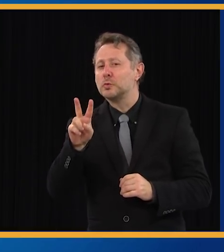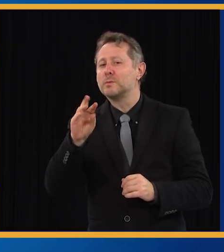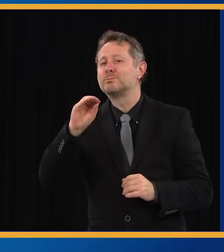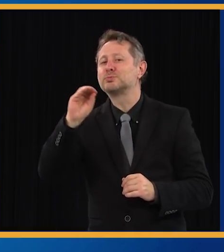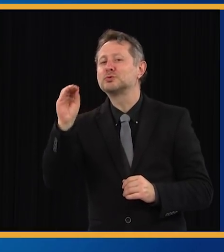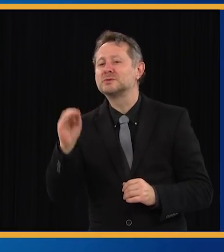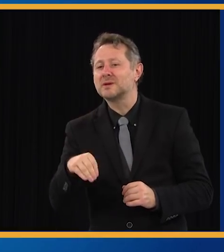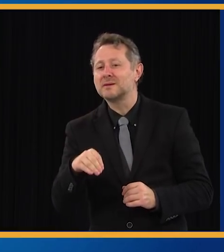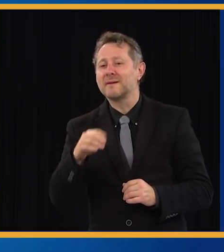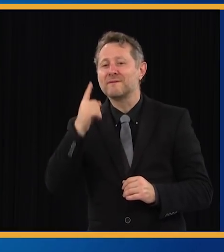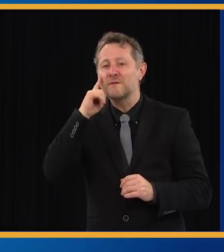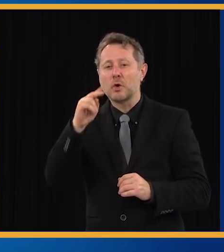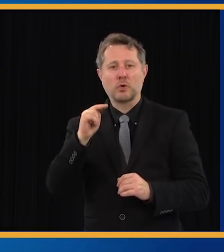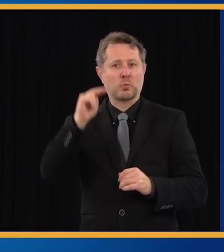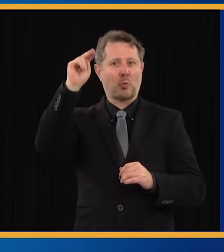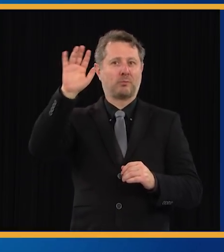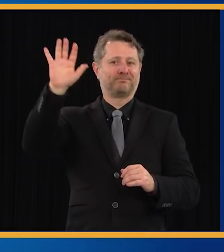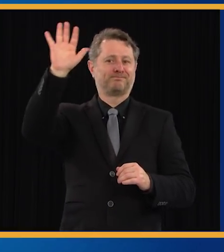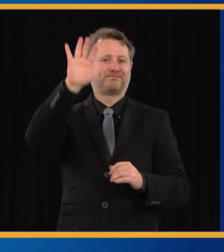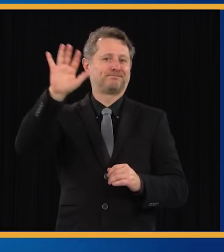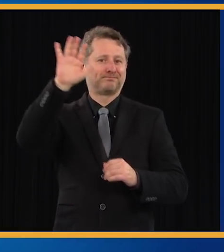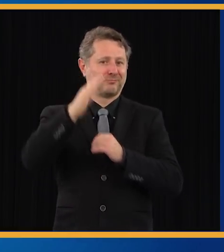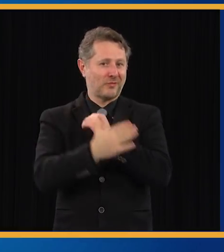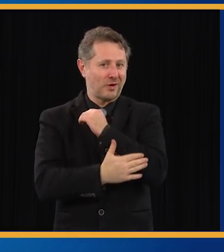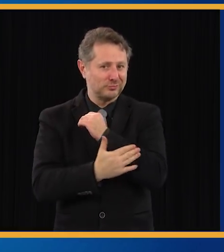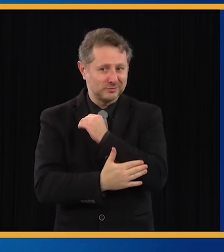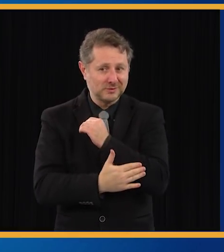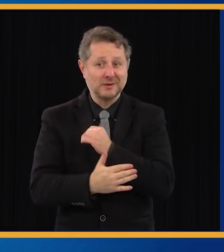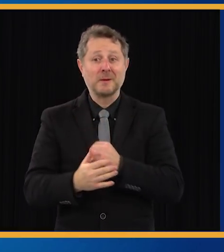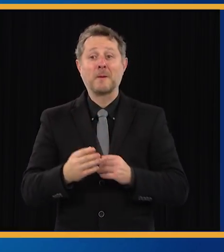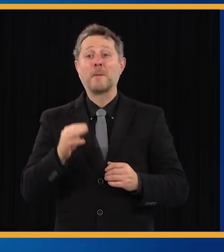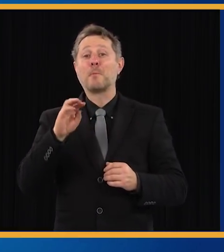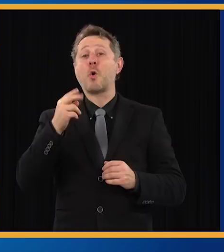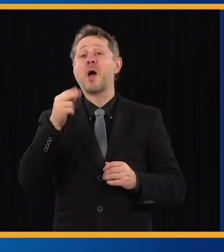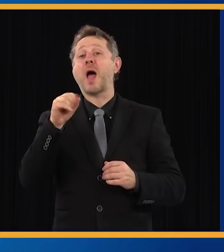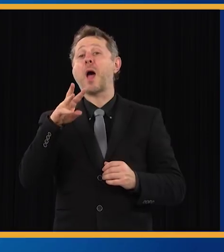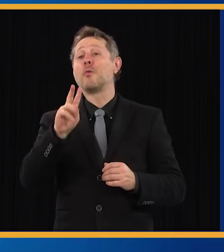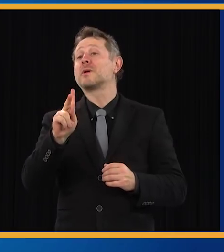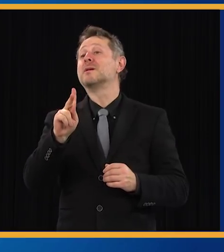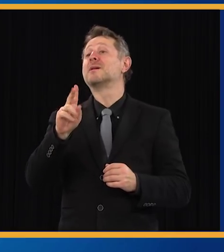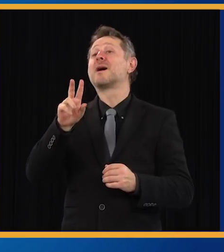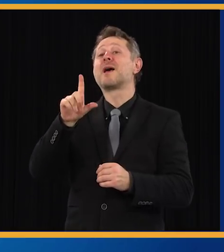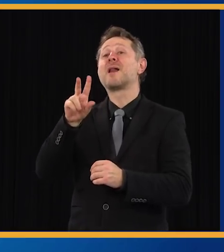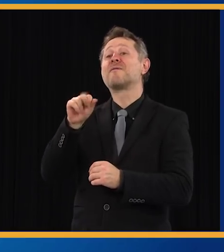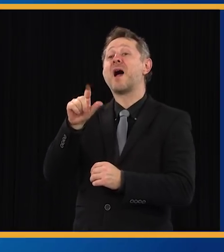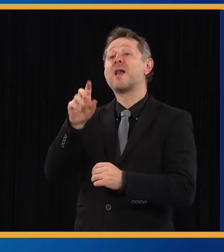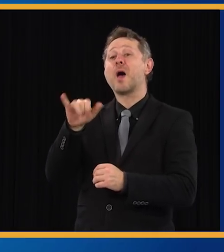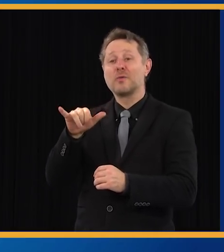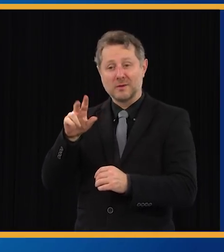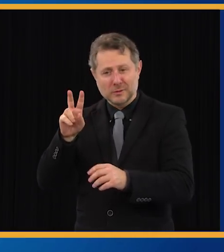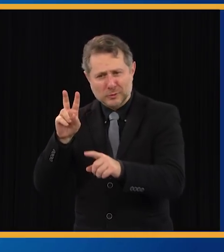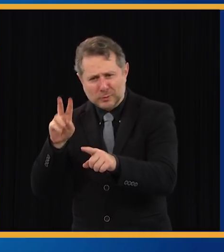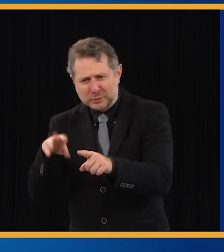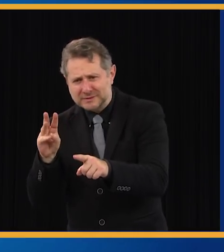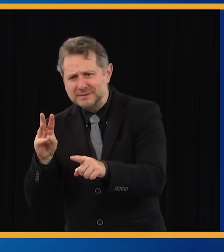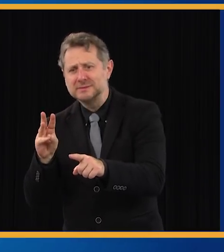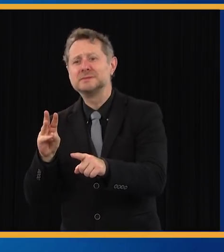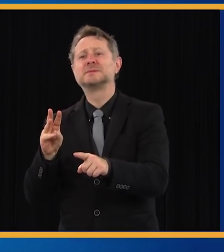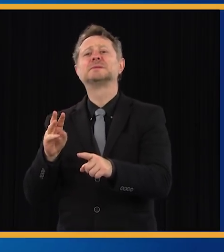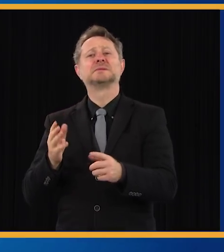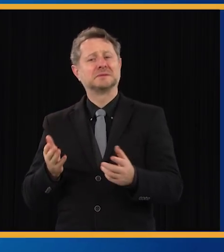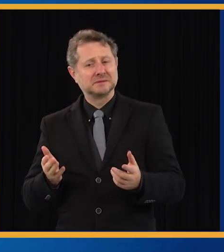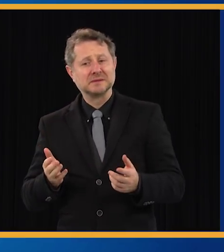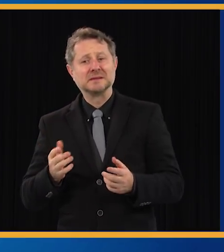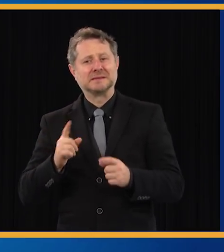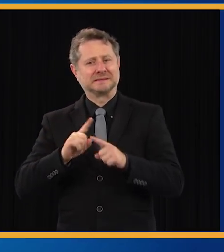in the North Country, 2.6 Mohawk Valley, Capital District. You see a much different situation than you're looking at in New